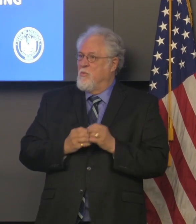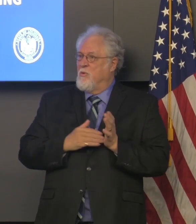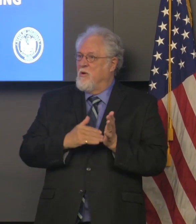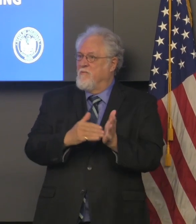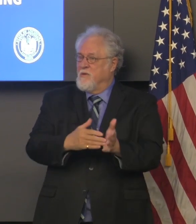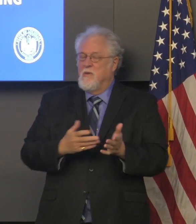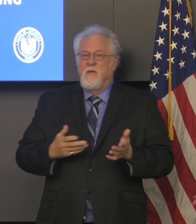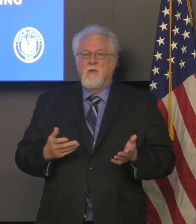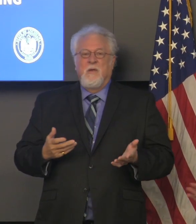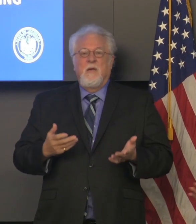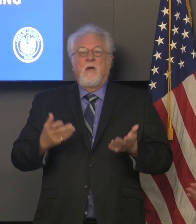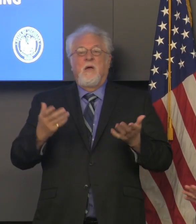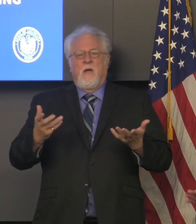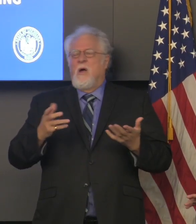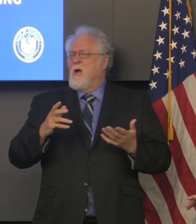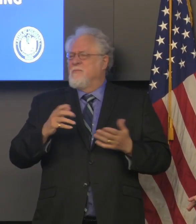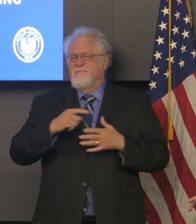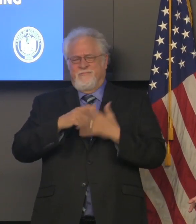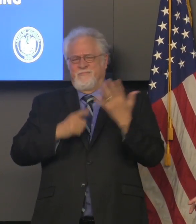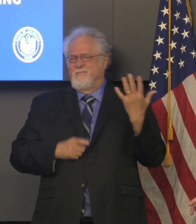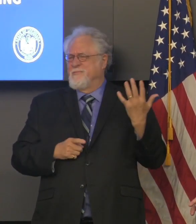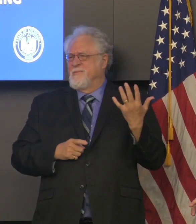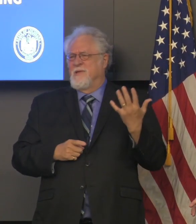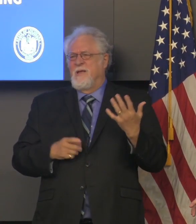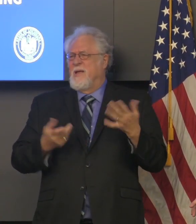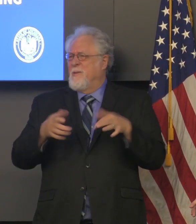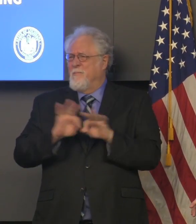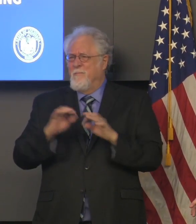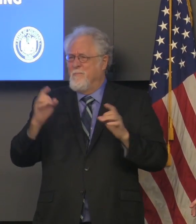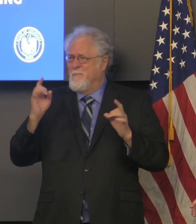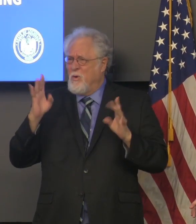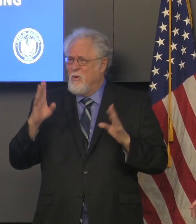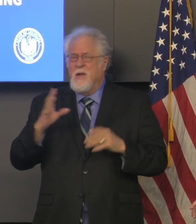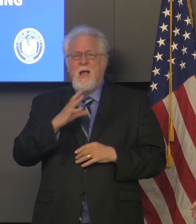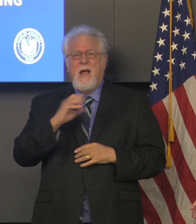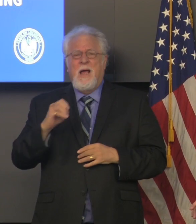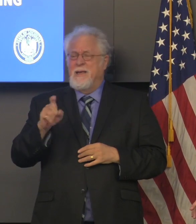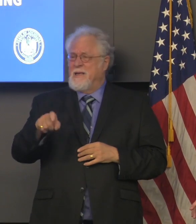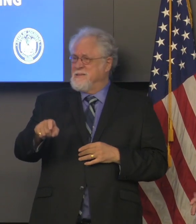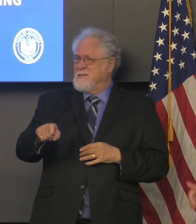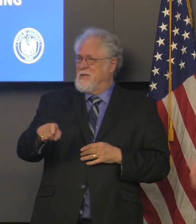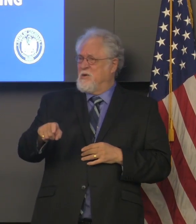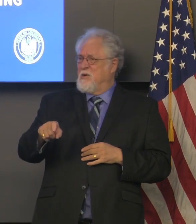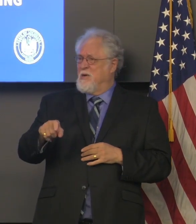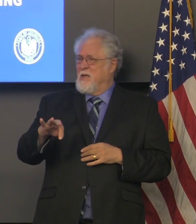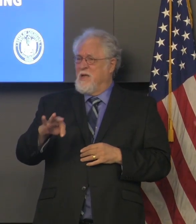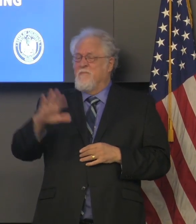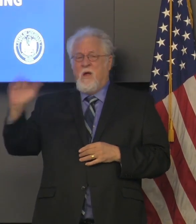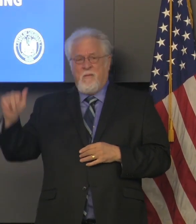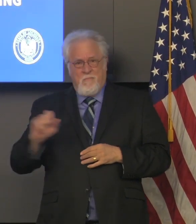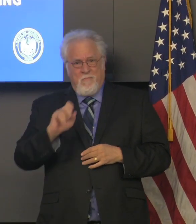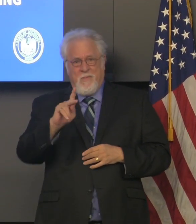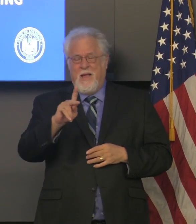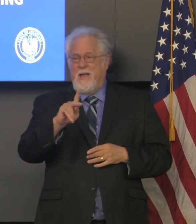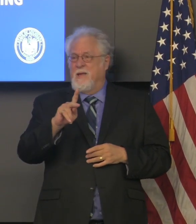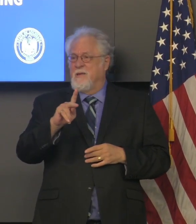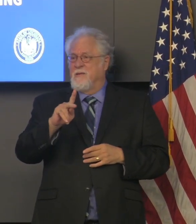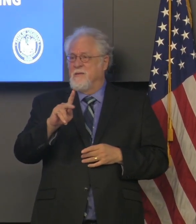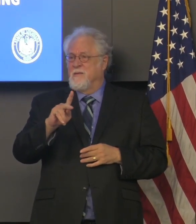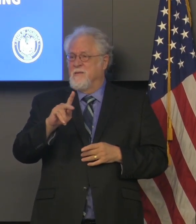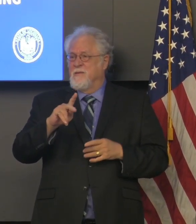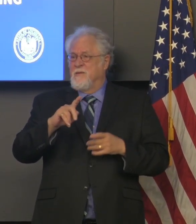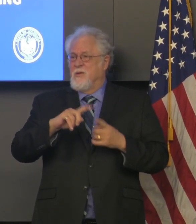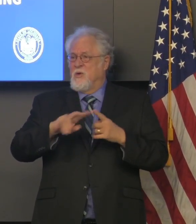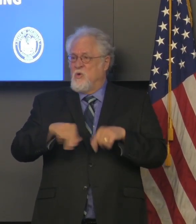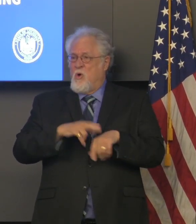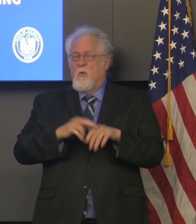frequently as well. All these things are incredibly important, and they're all going to be necessary if we're going to get back on top of these numbers